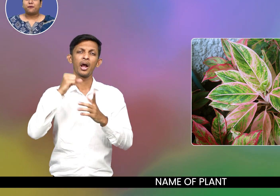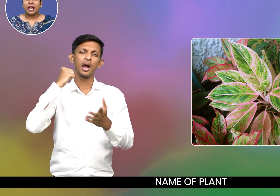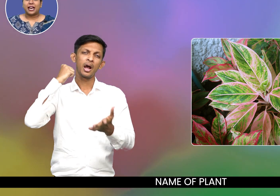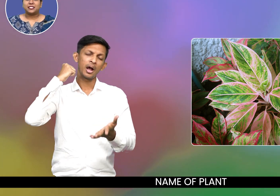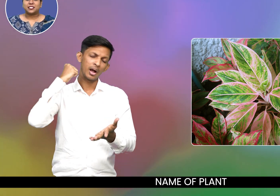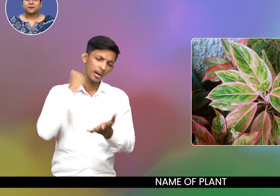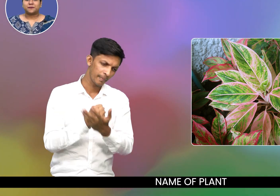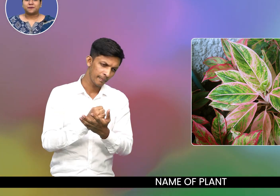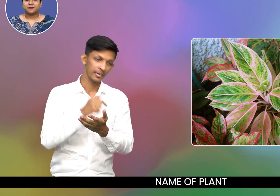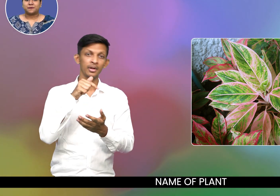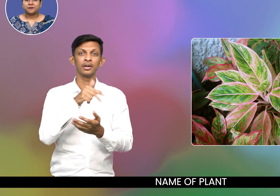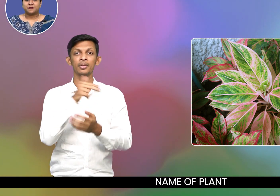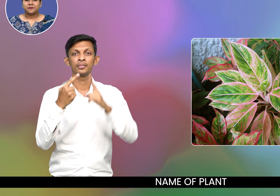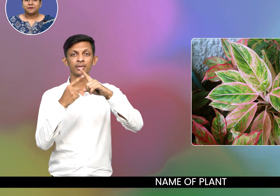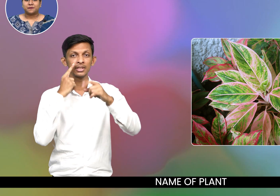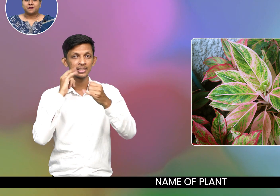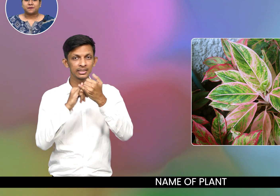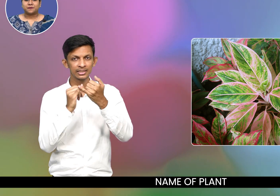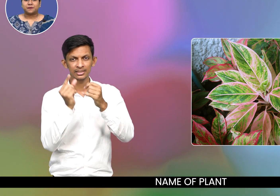Name of plant,